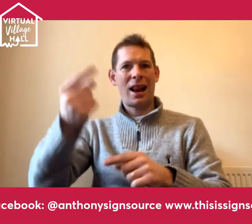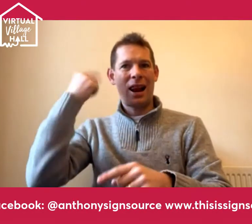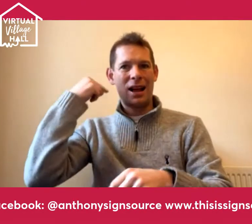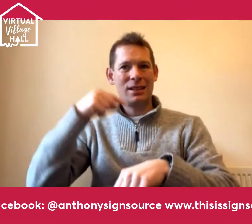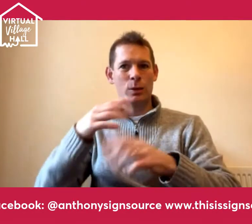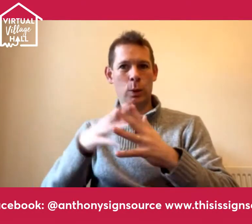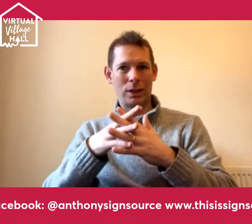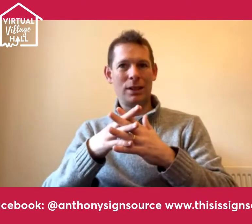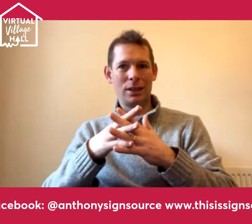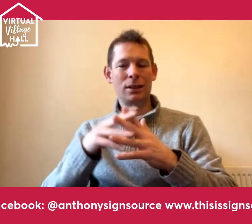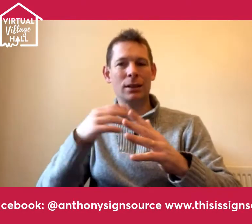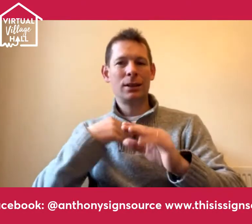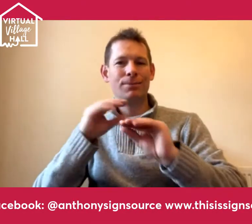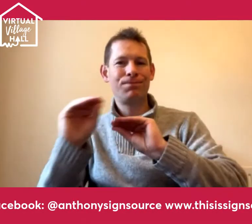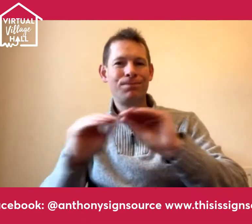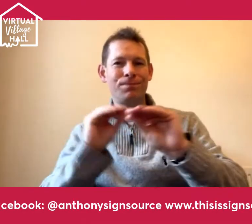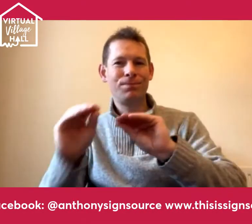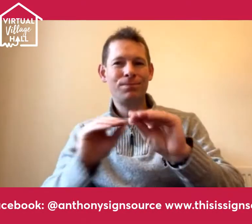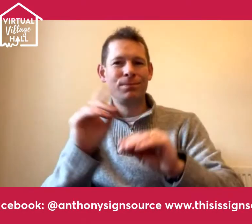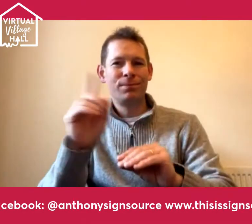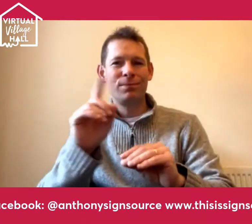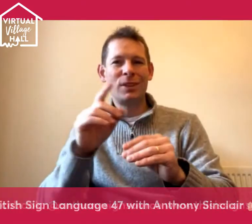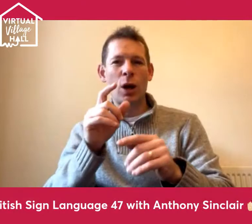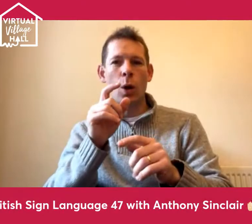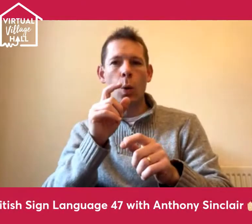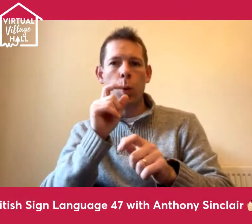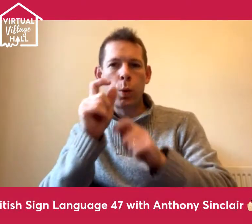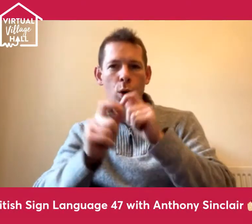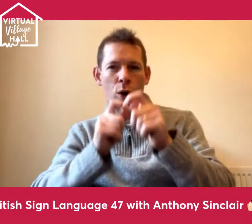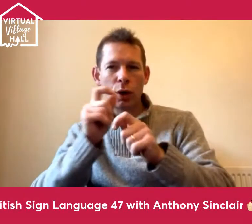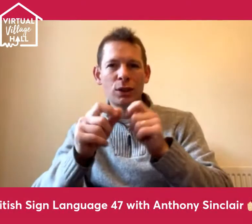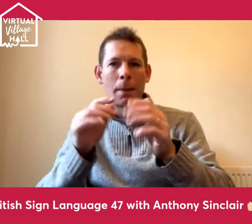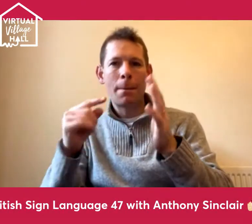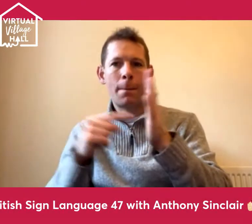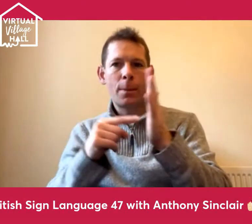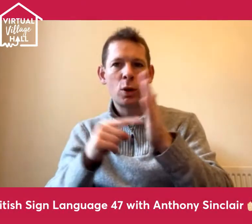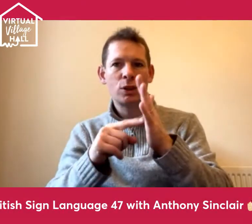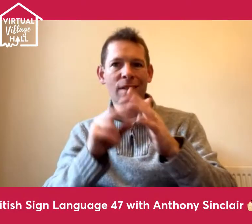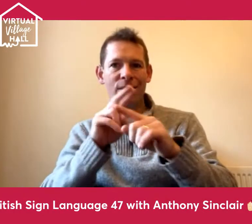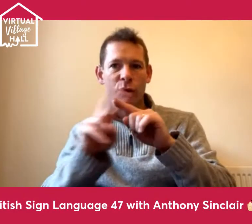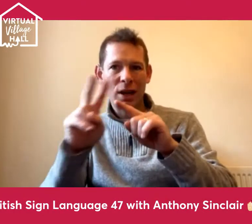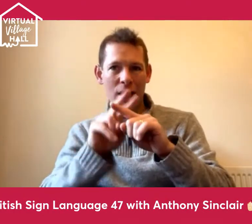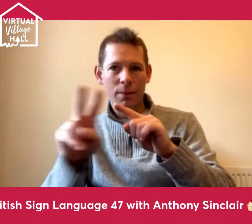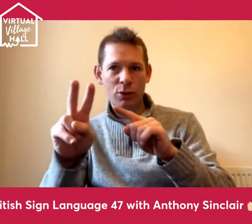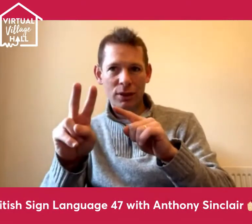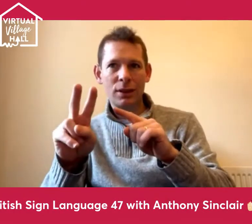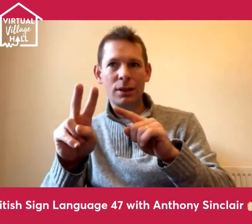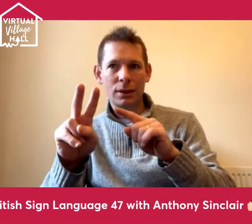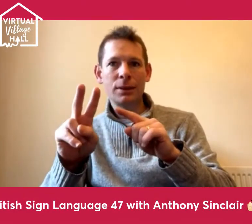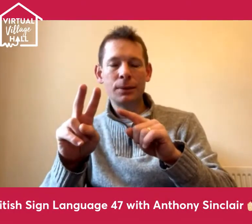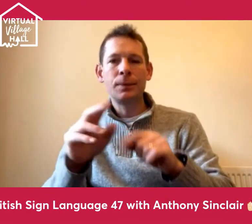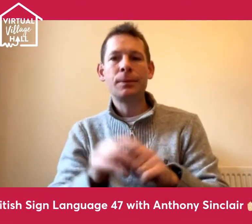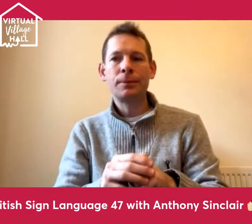So, last week I was teaching you some important